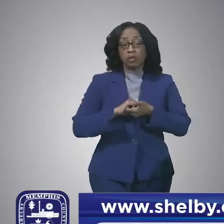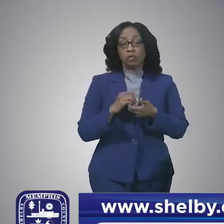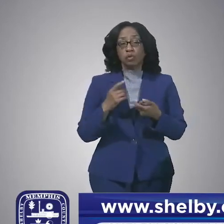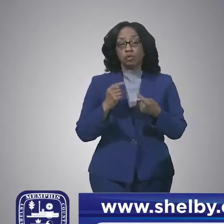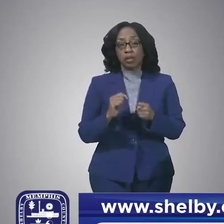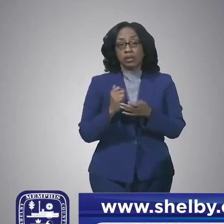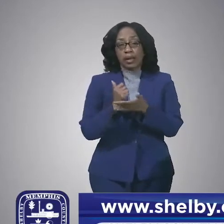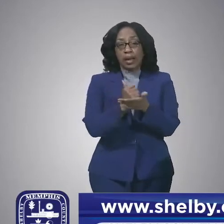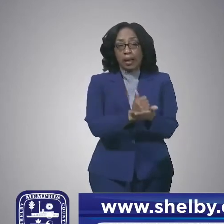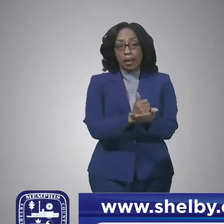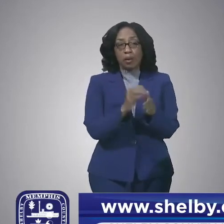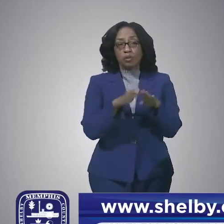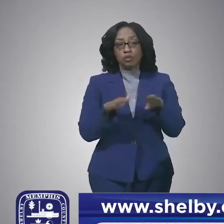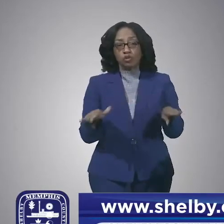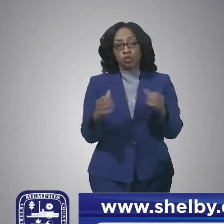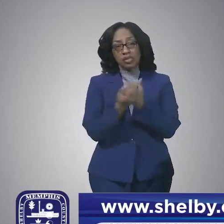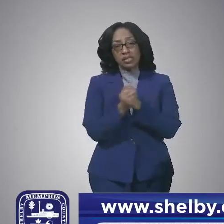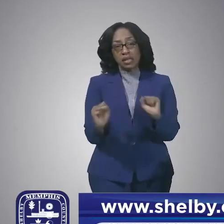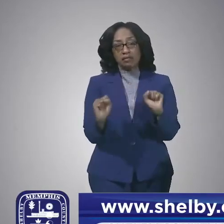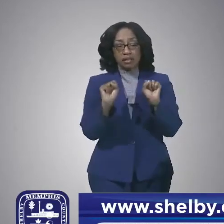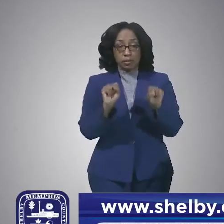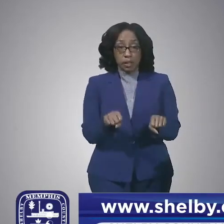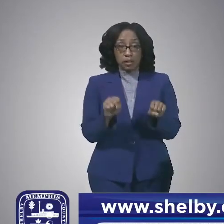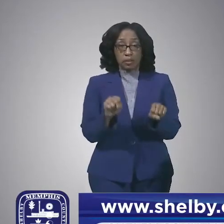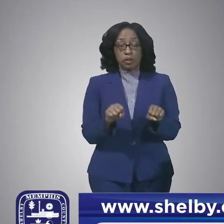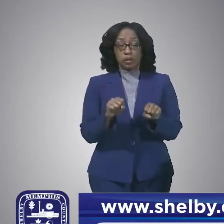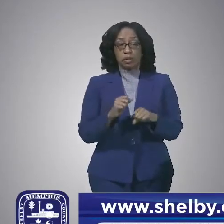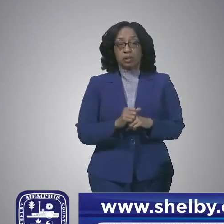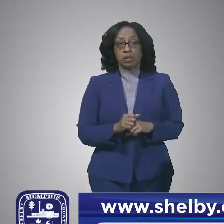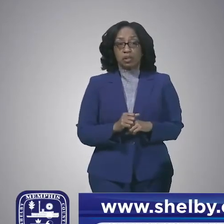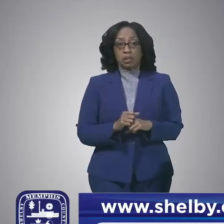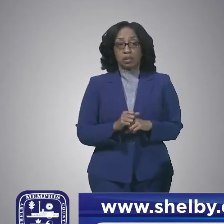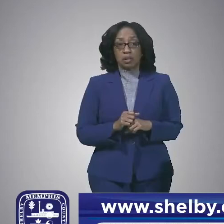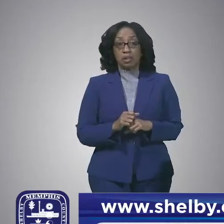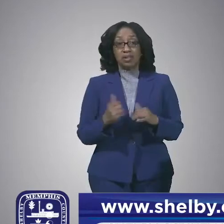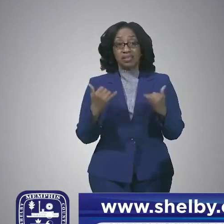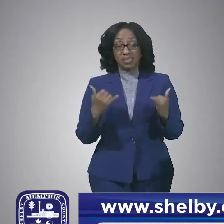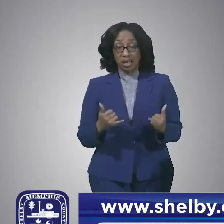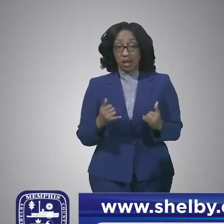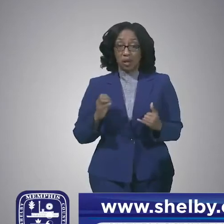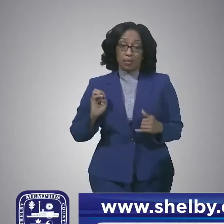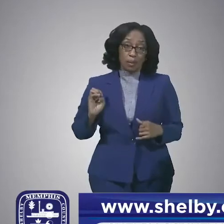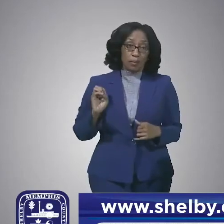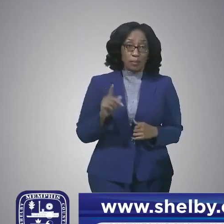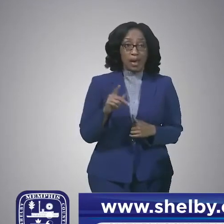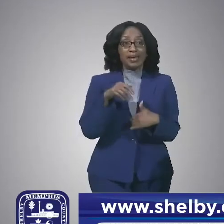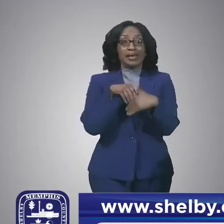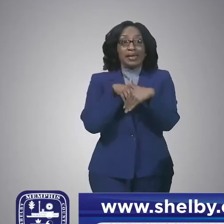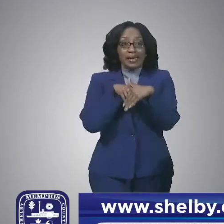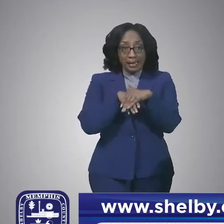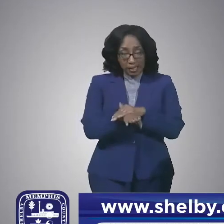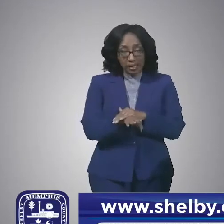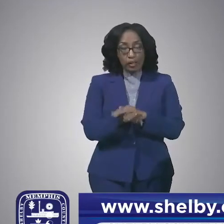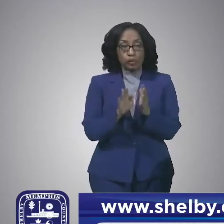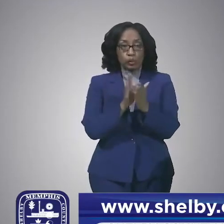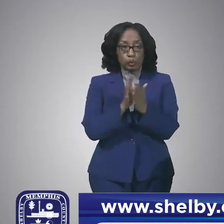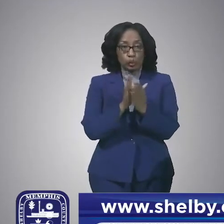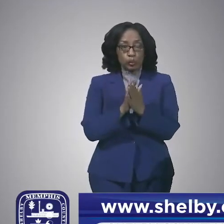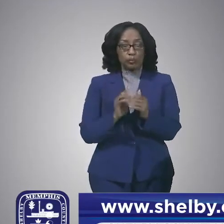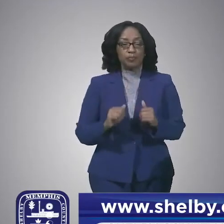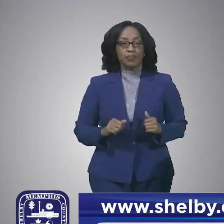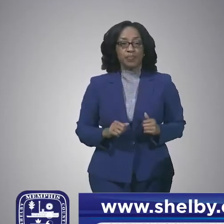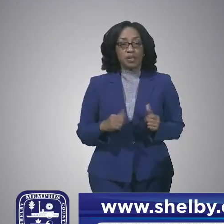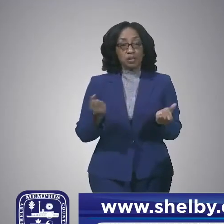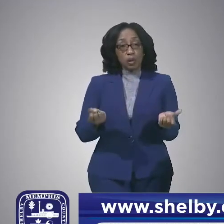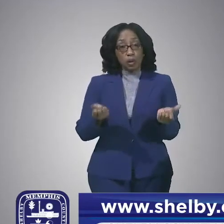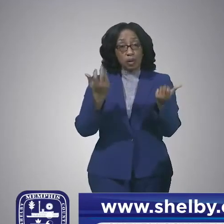keep kids as safe as possible, particularly since they are back in in-person learning. And I will also tell you